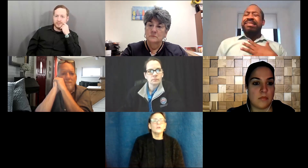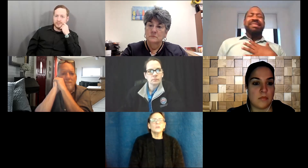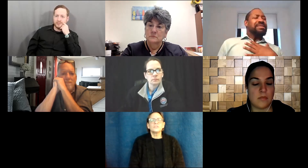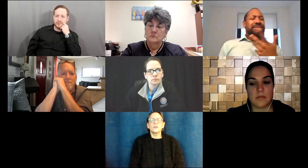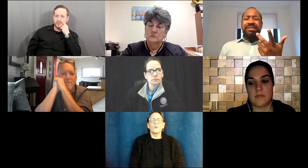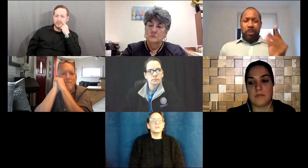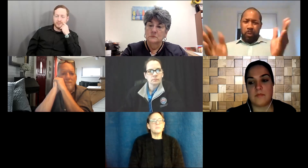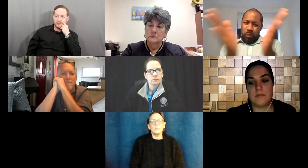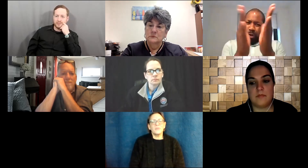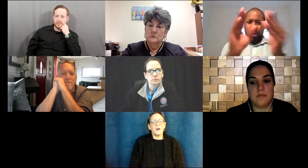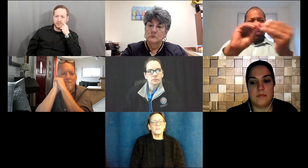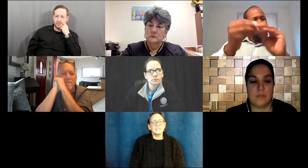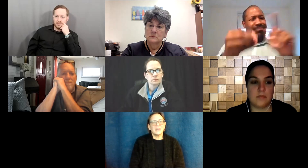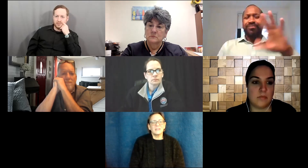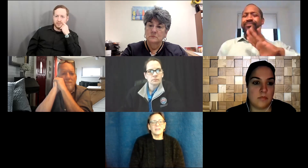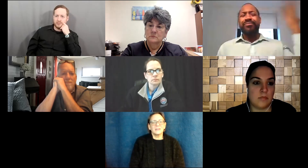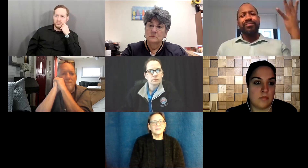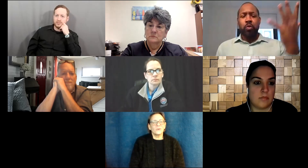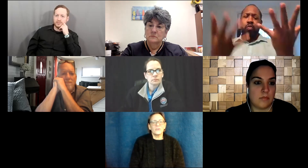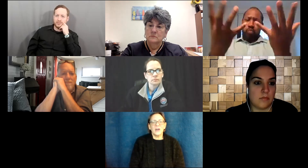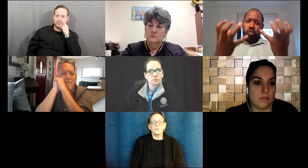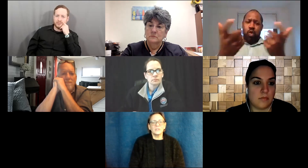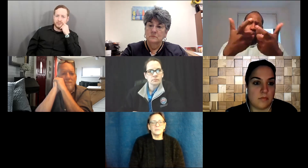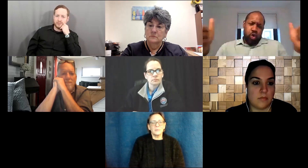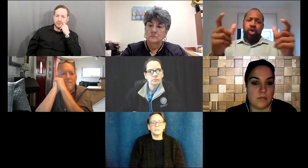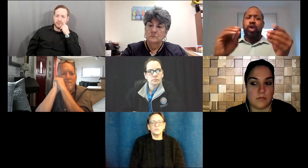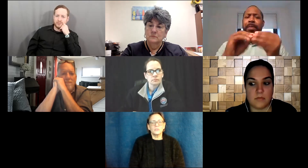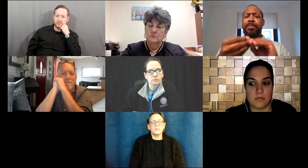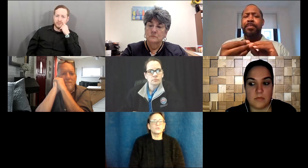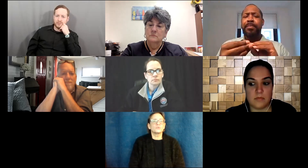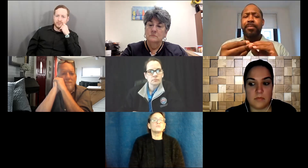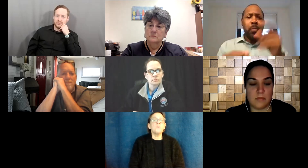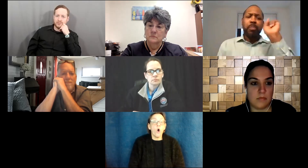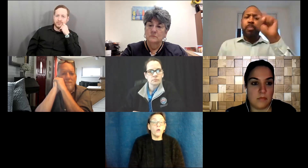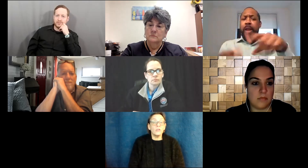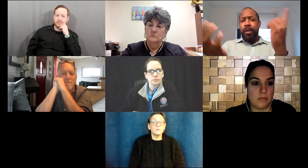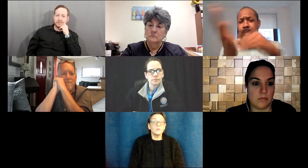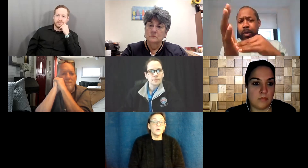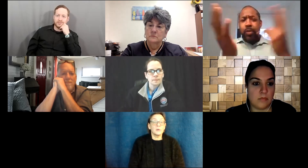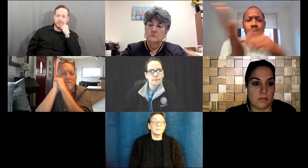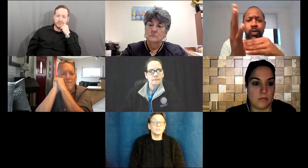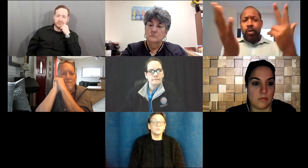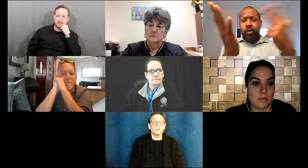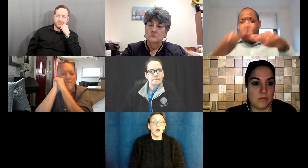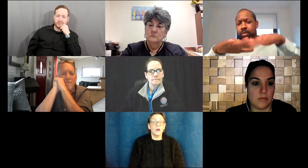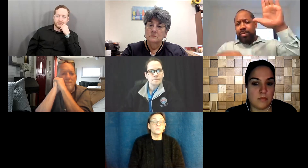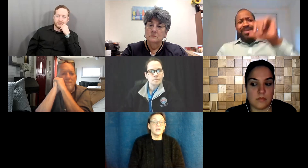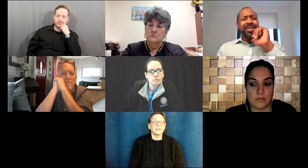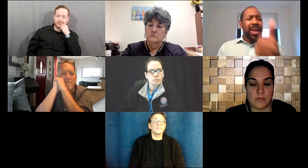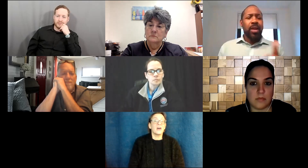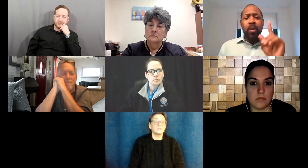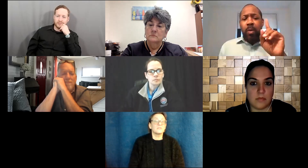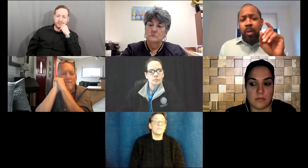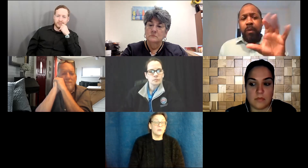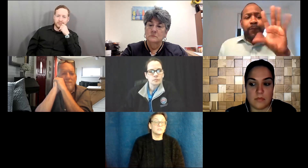to? So the Department of Health is saying that, you know, they're not really going to be able to do something so small. They really want to be able to do large where they could